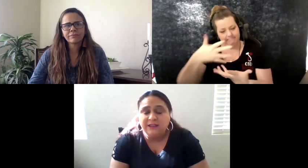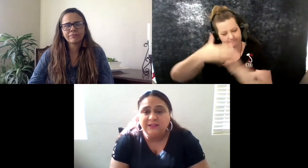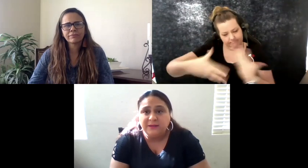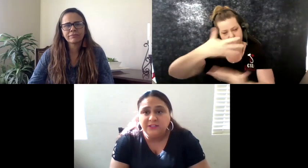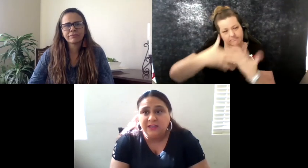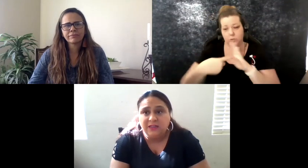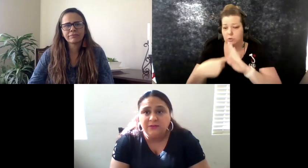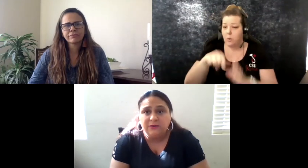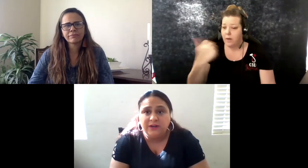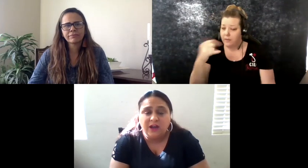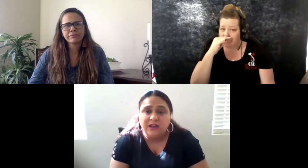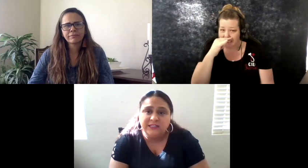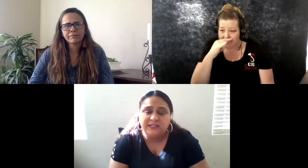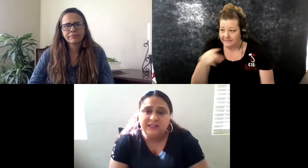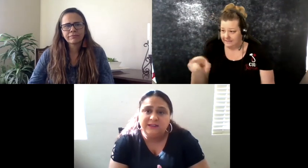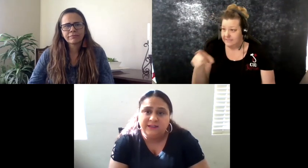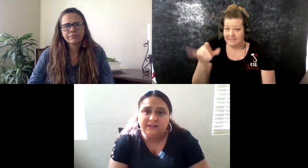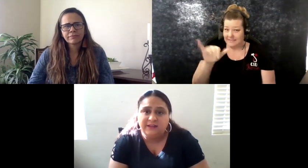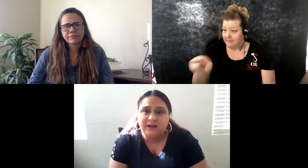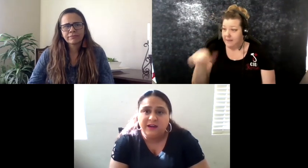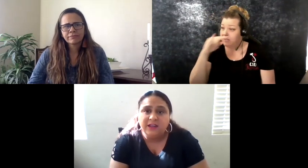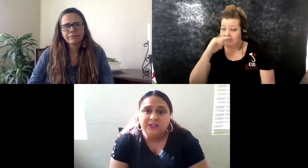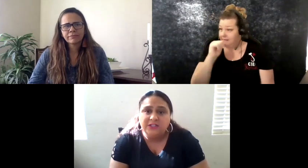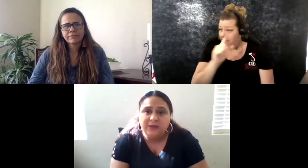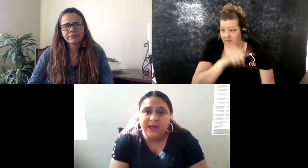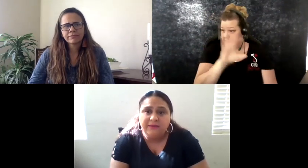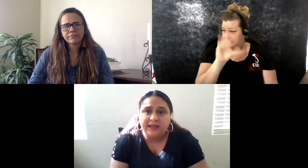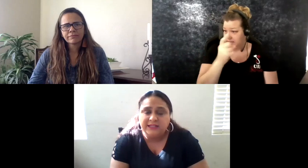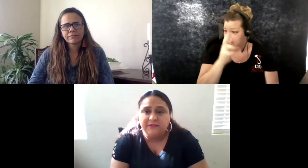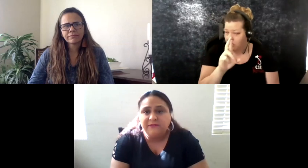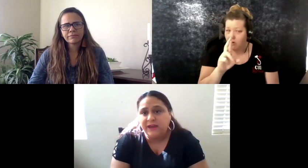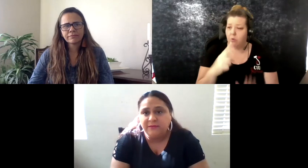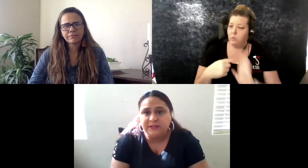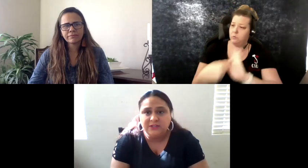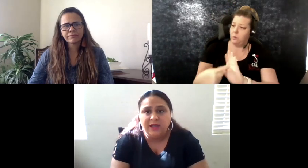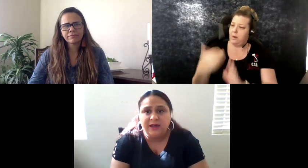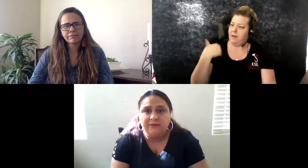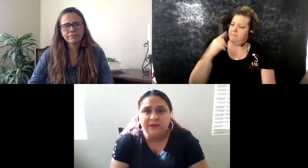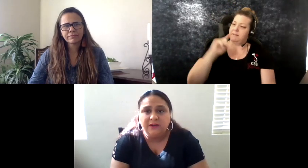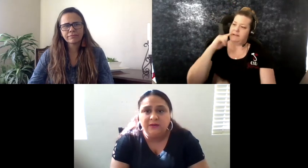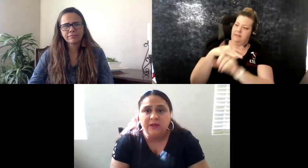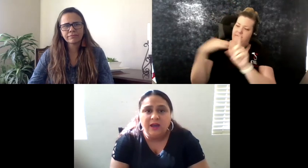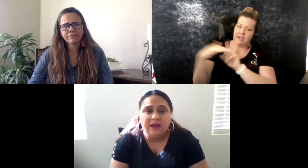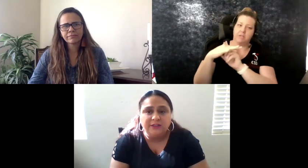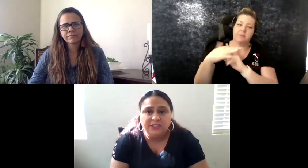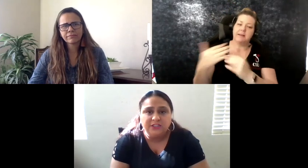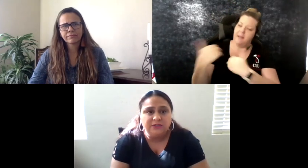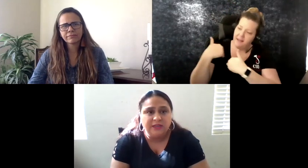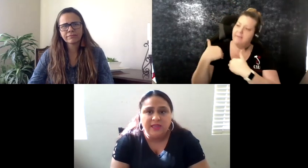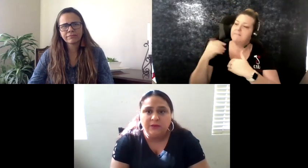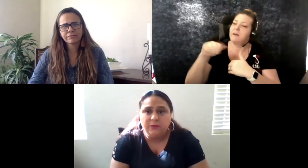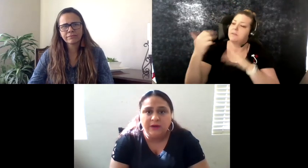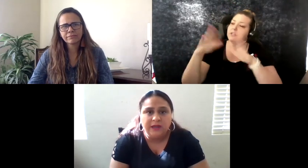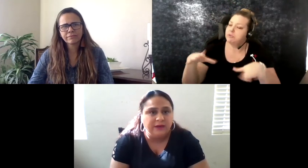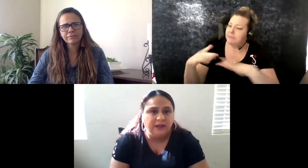other kids, especially those who are not attending CSDR, to have that deaf environment, to have, other